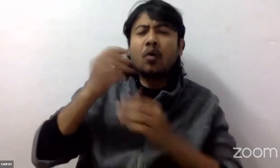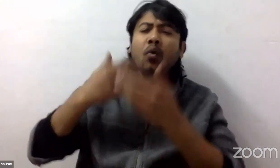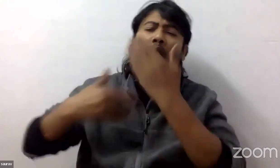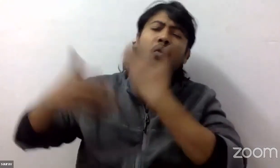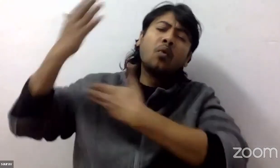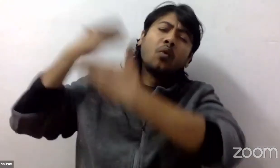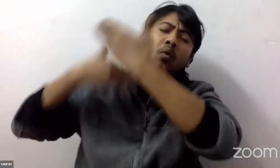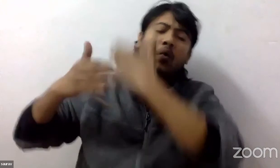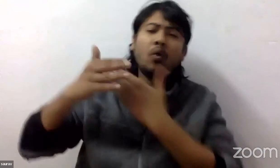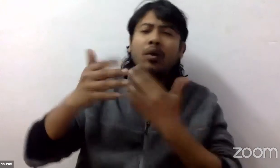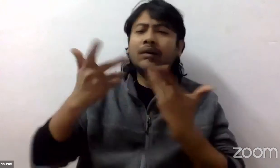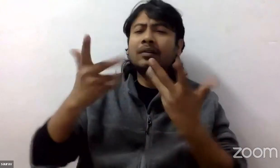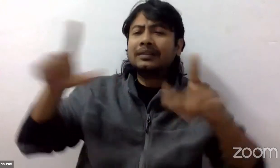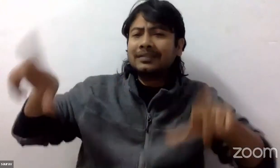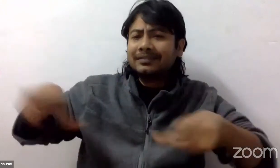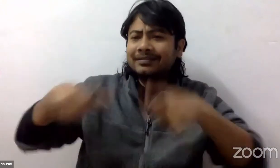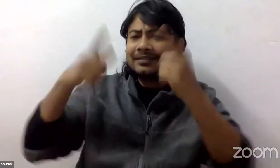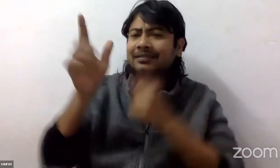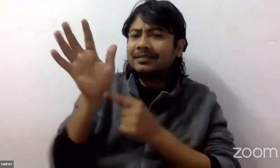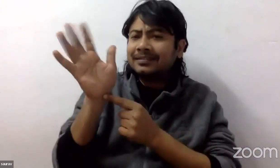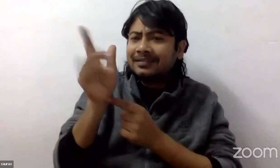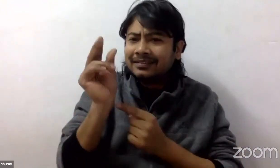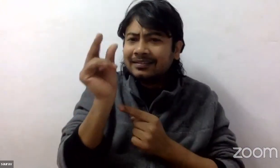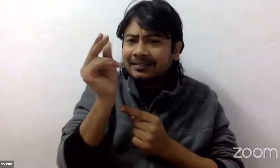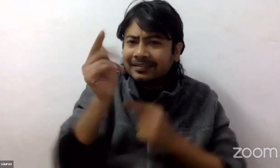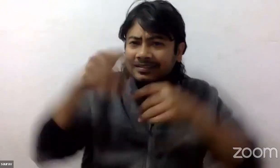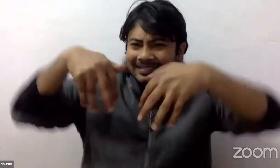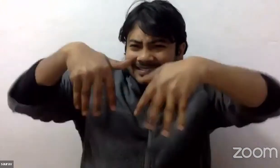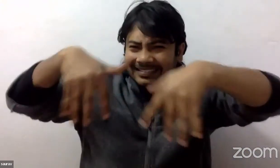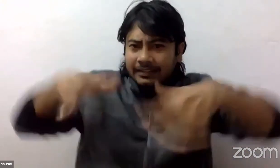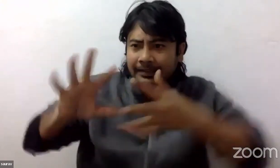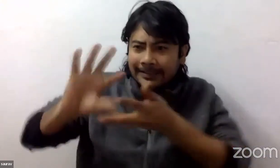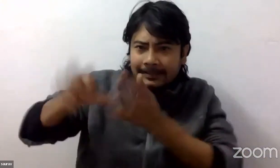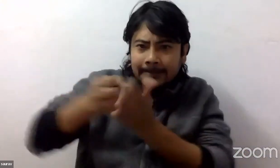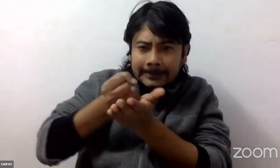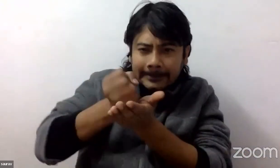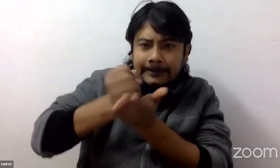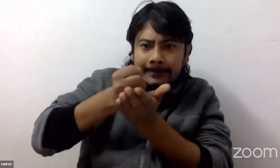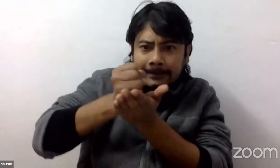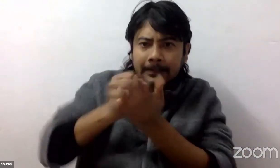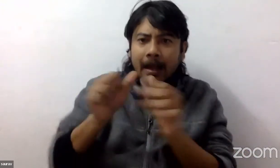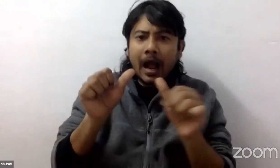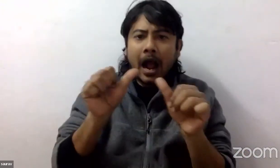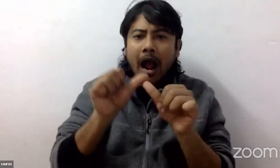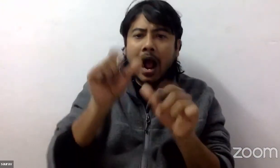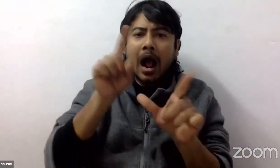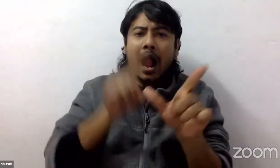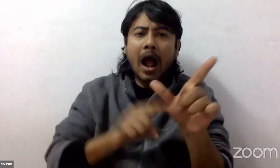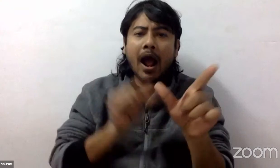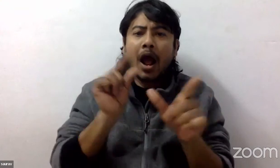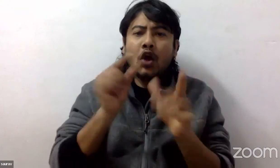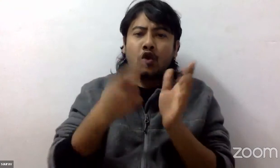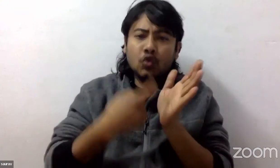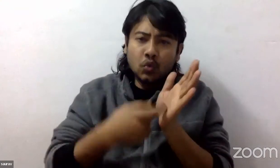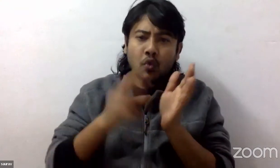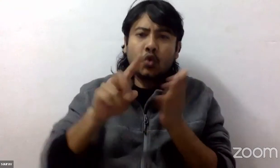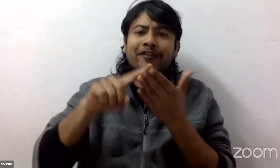days. So scientifically also proven, and medically also, doctors say that every 15 days we must